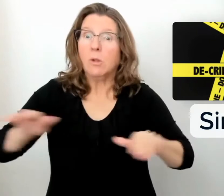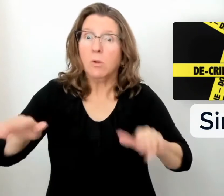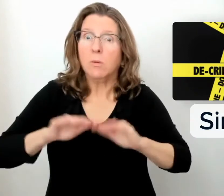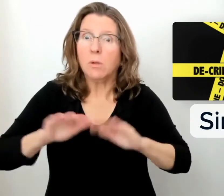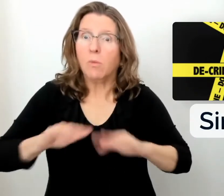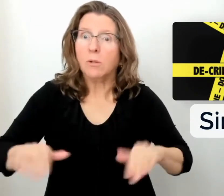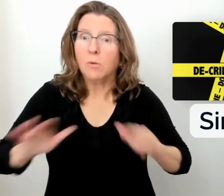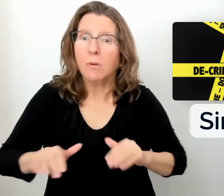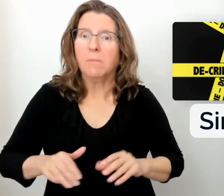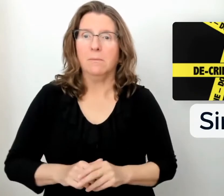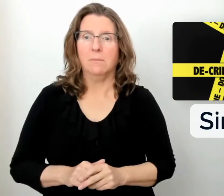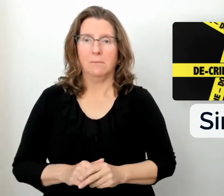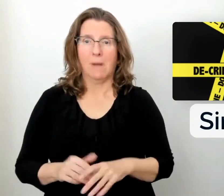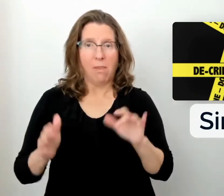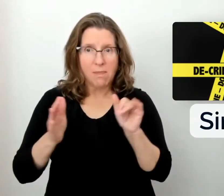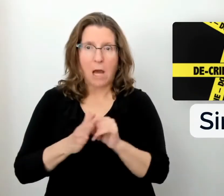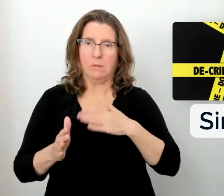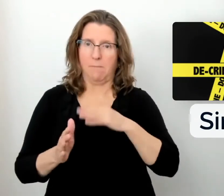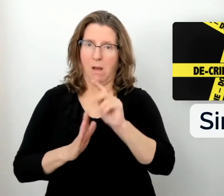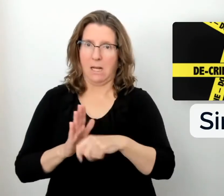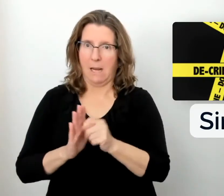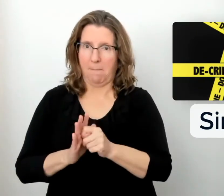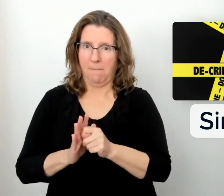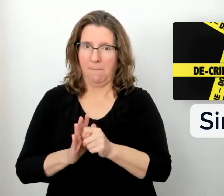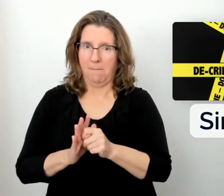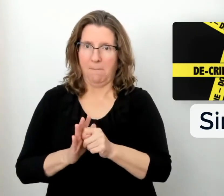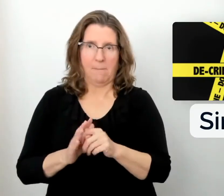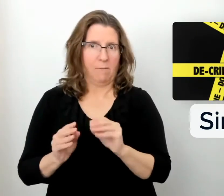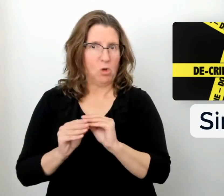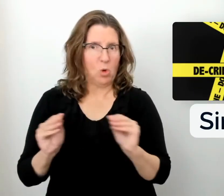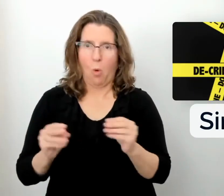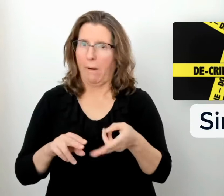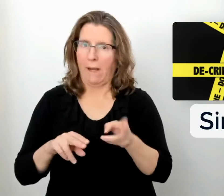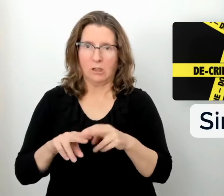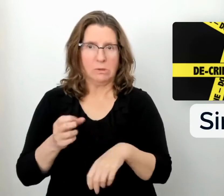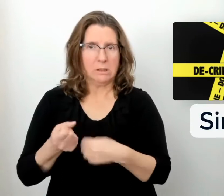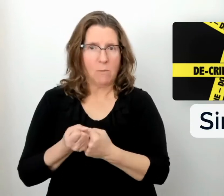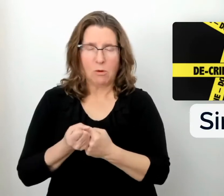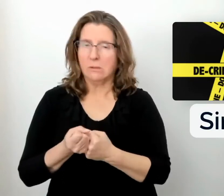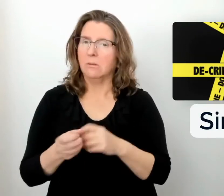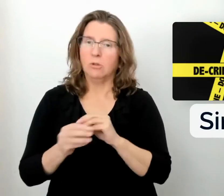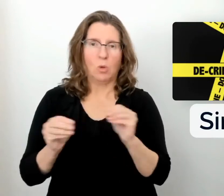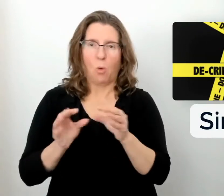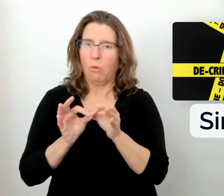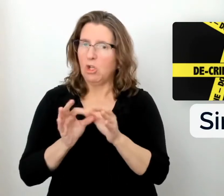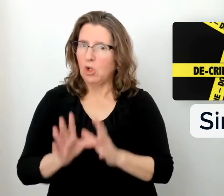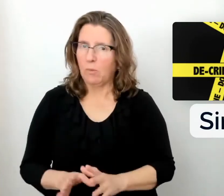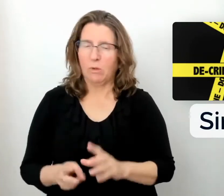life. That's the environment I grew up in. No additional supports were provided. For me, there were